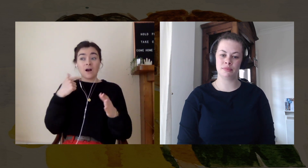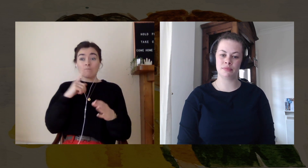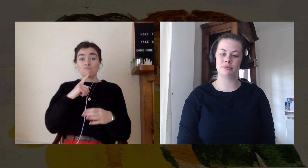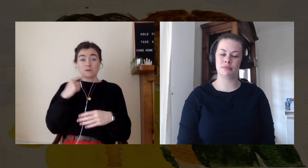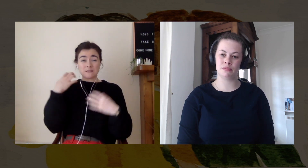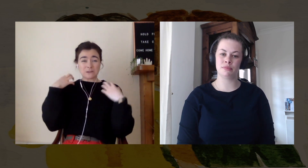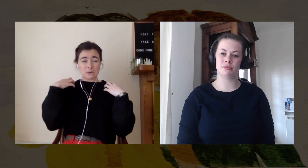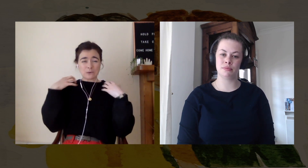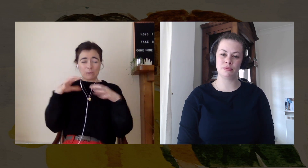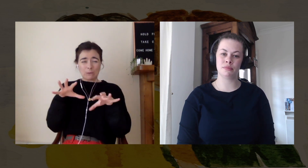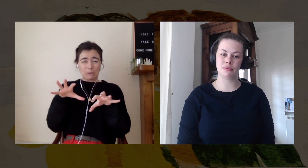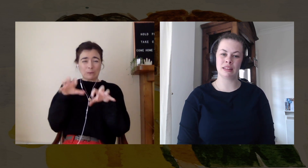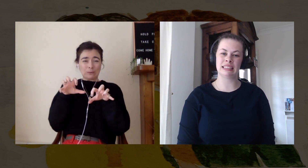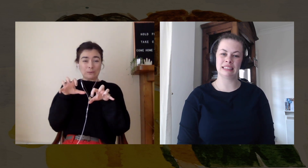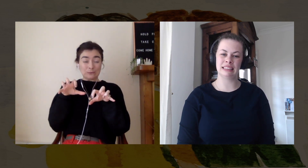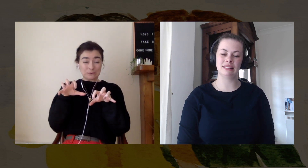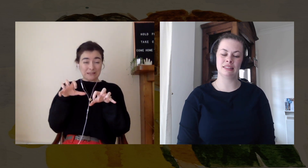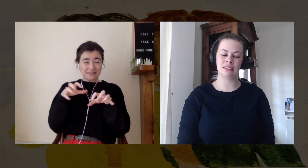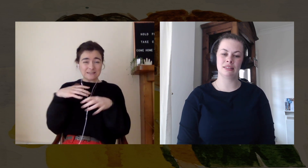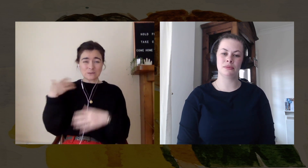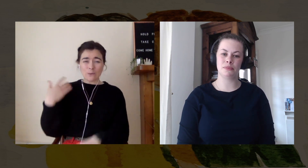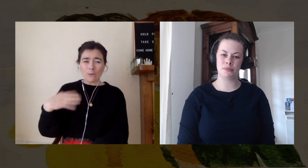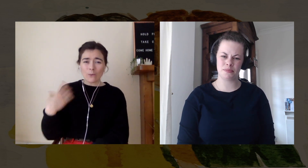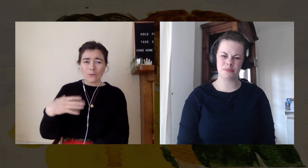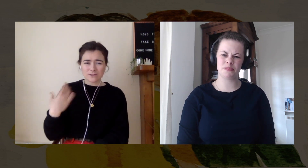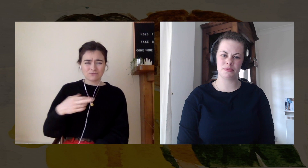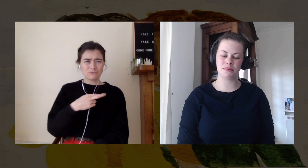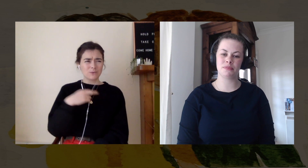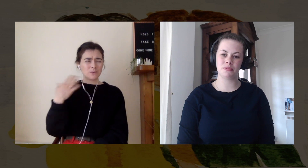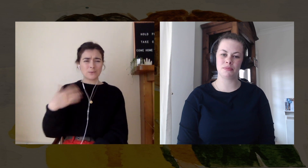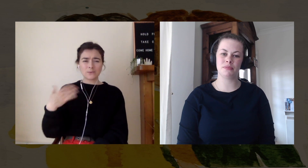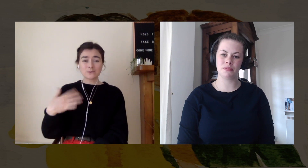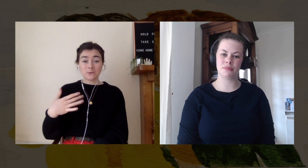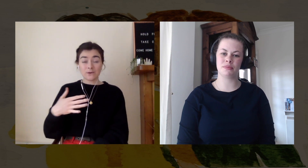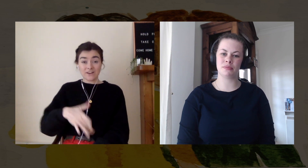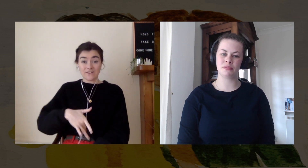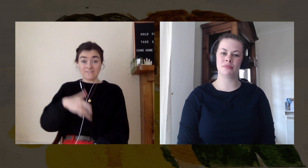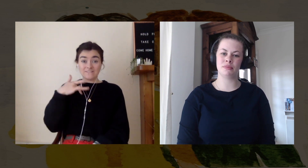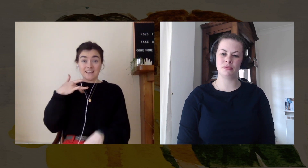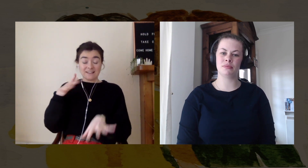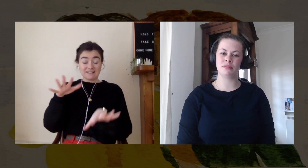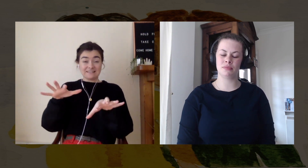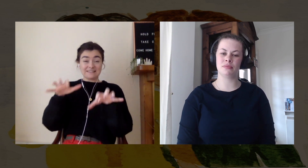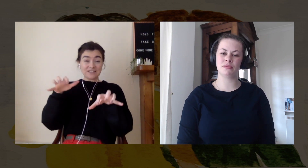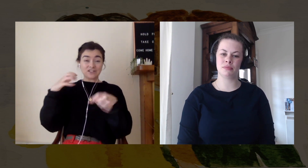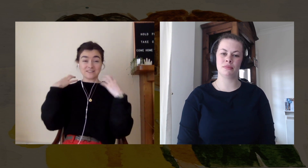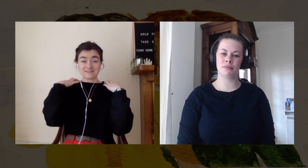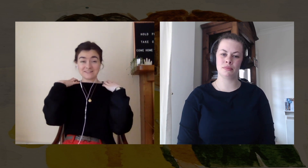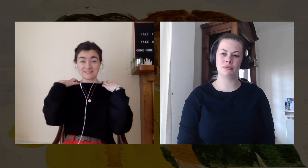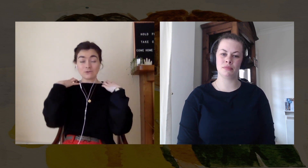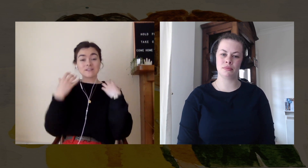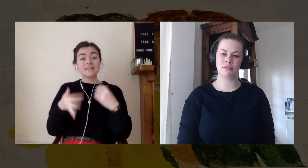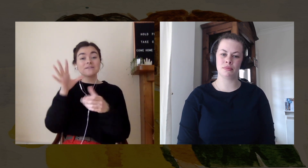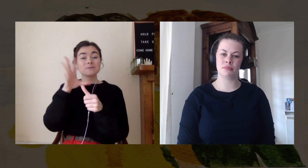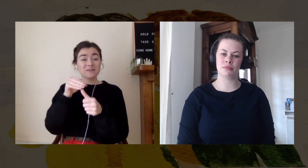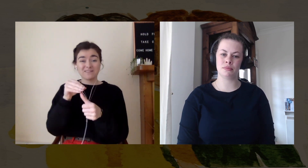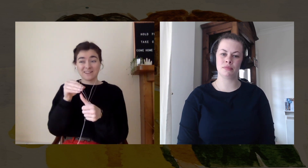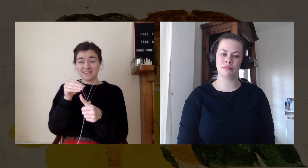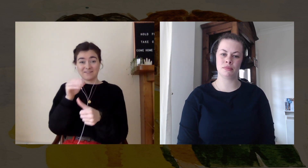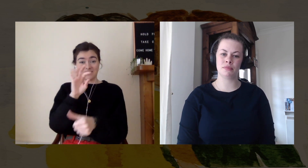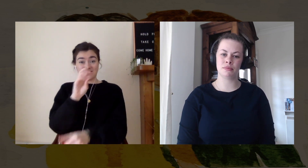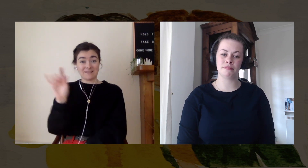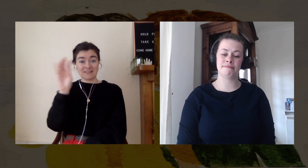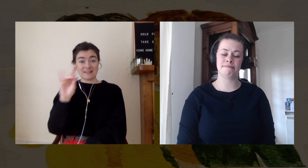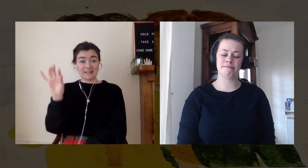like sore, really, really sore, and I could feel that. And as well, if you're relying on spelling lots of things, you can feel that in those